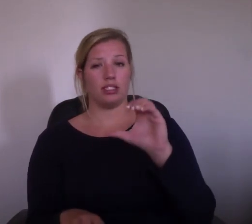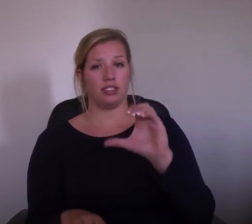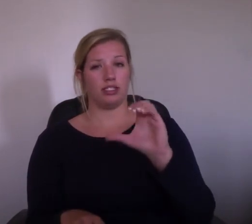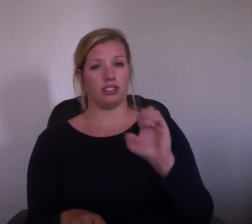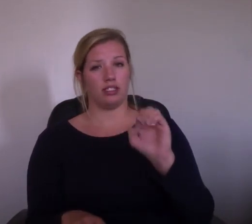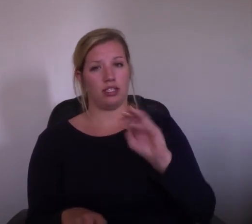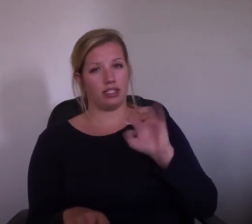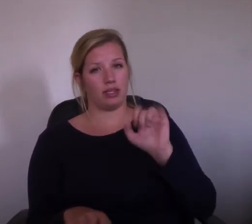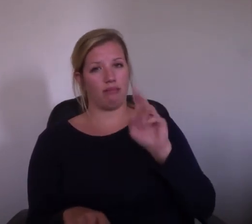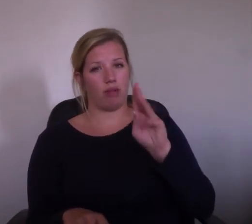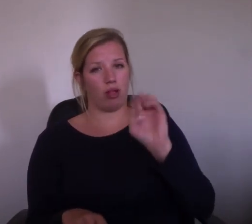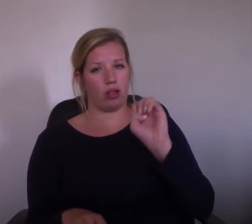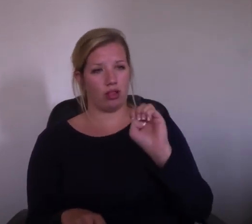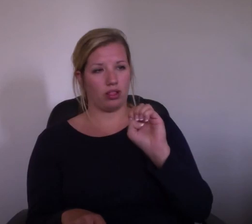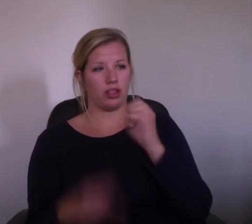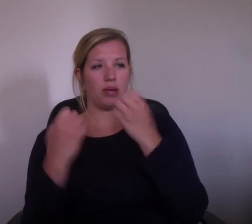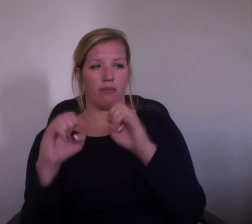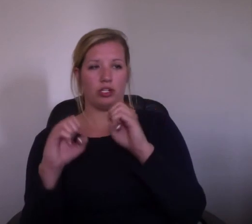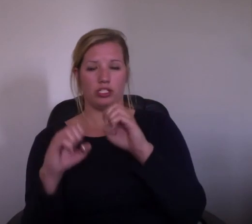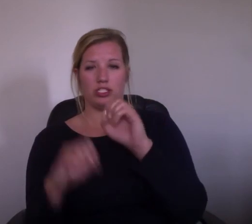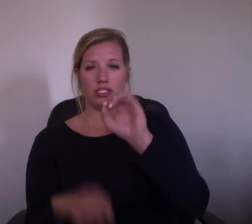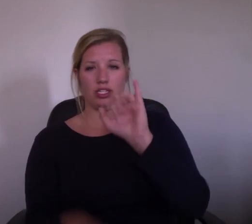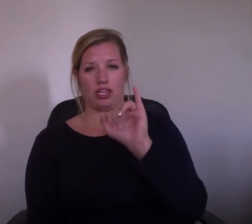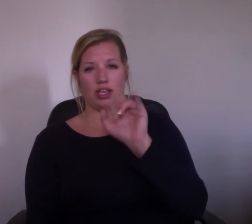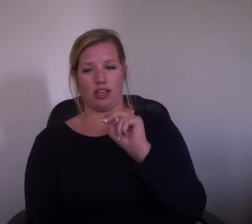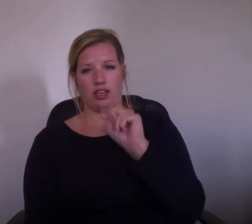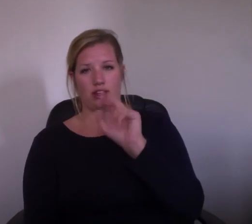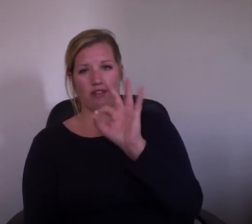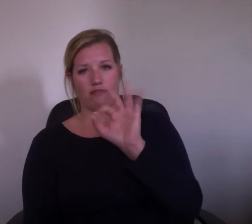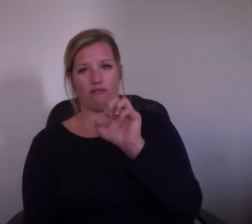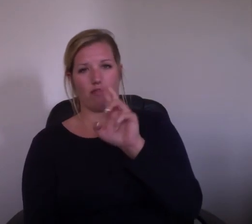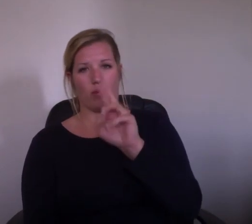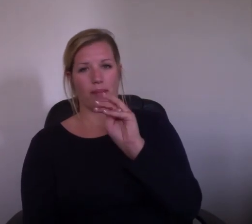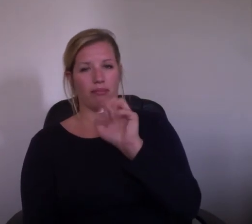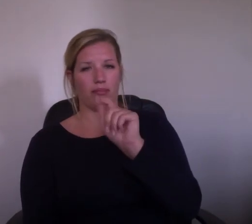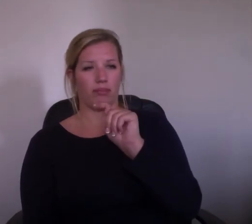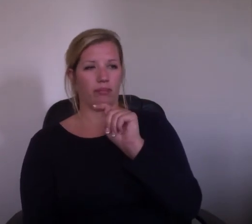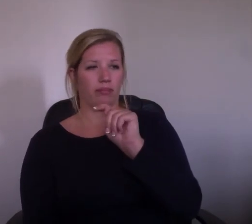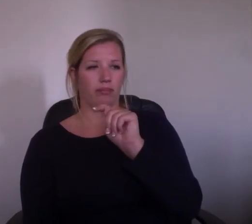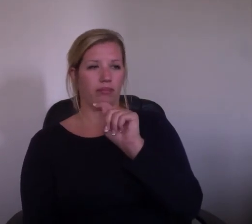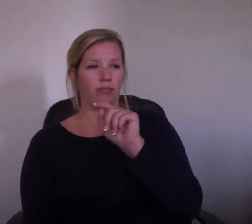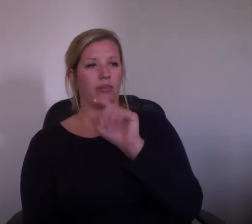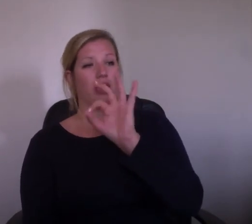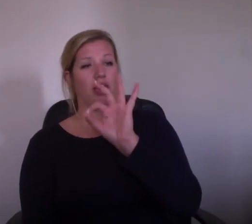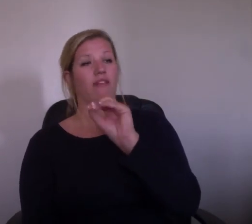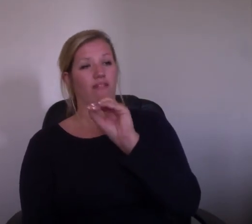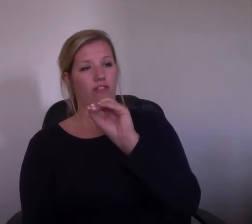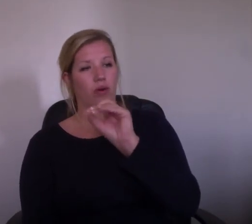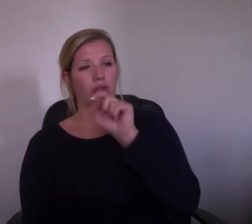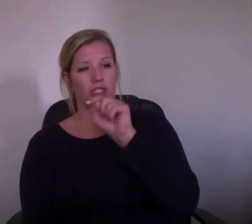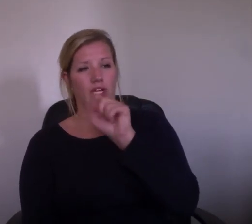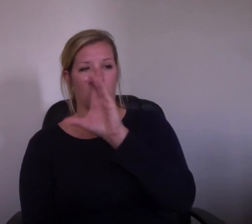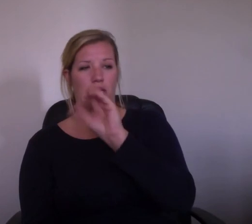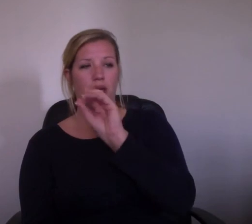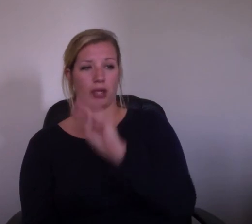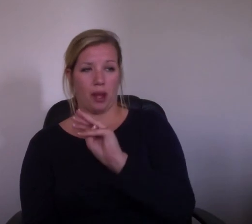accessibleemergencyinfo.com. This is a website that was developed by a health department out of Texas. If you go to this website, there are